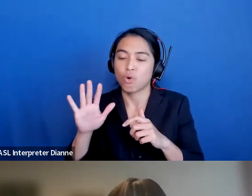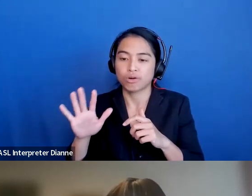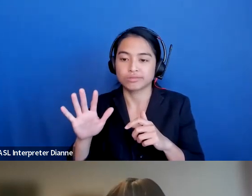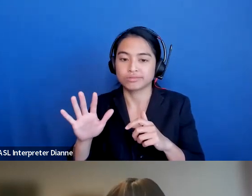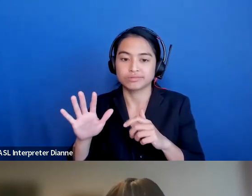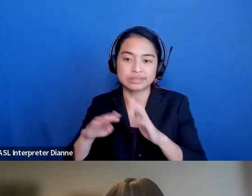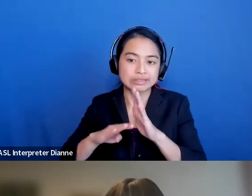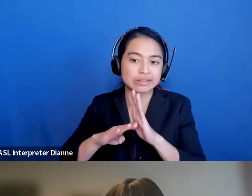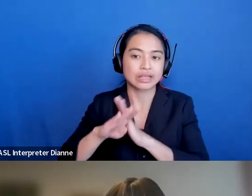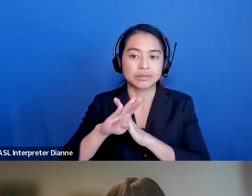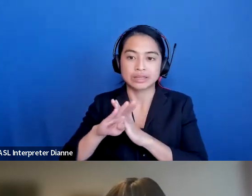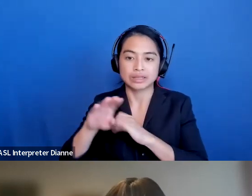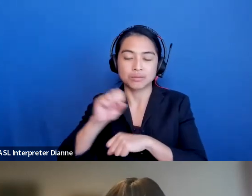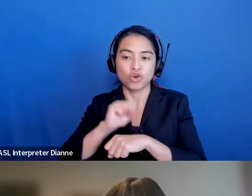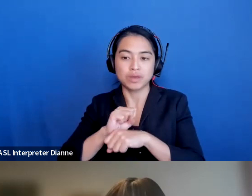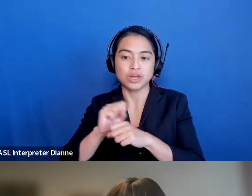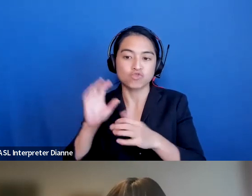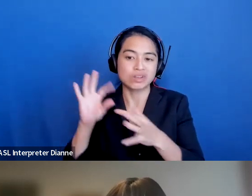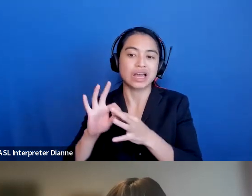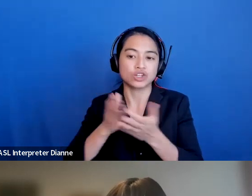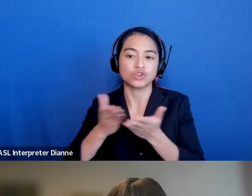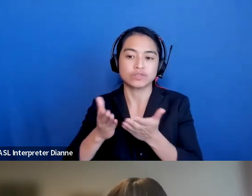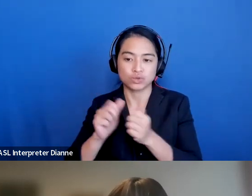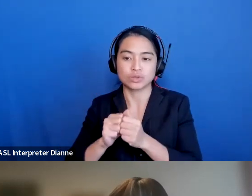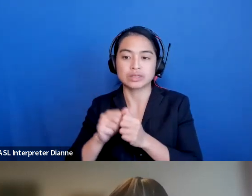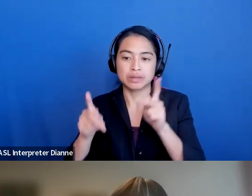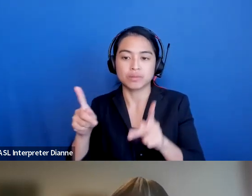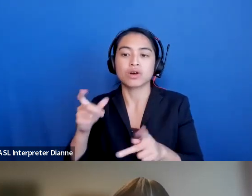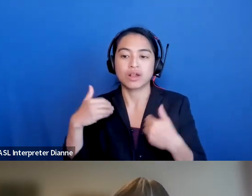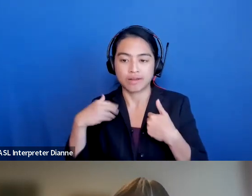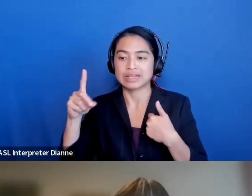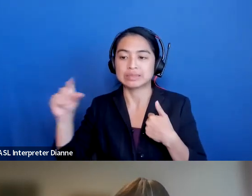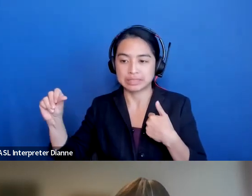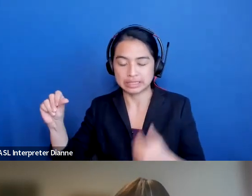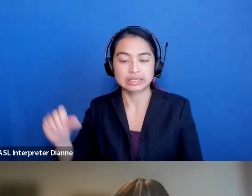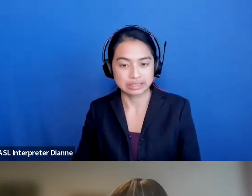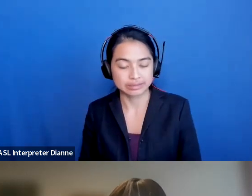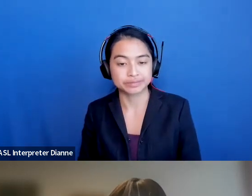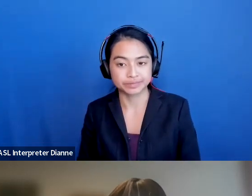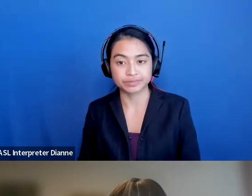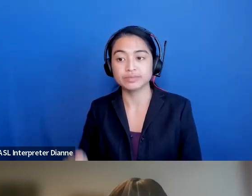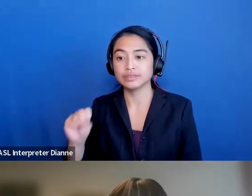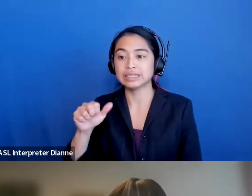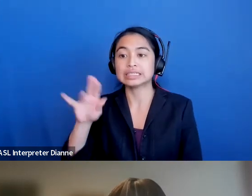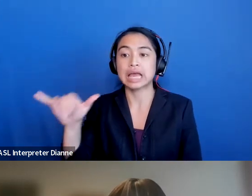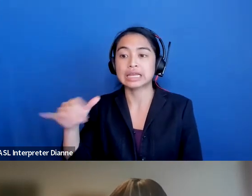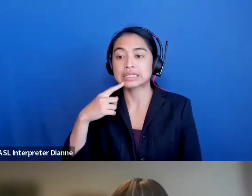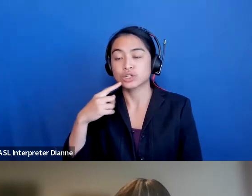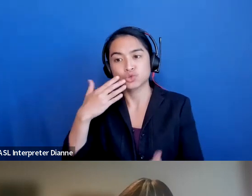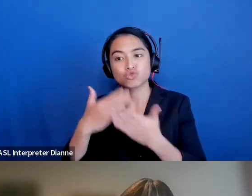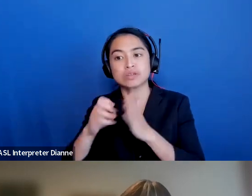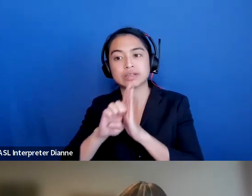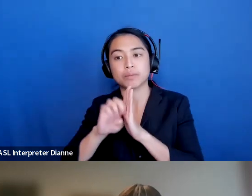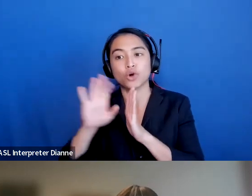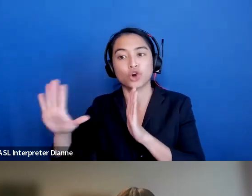of developing employment-related services for people with disabilities, right? So, you know, Sandy gave a good example of how